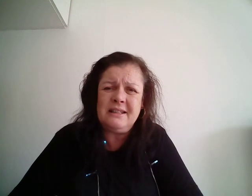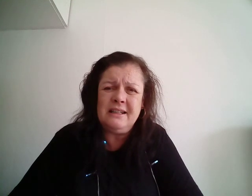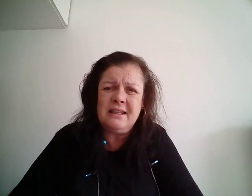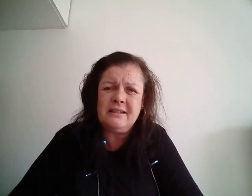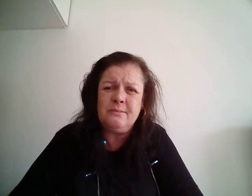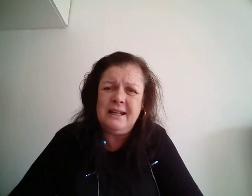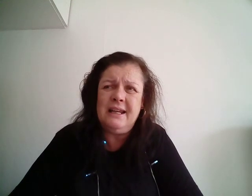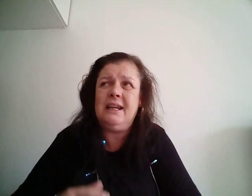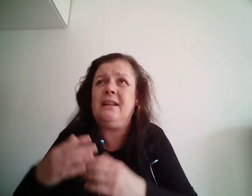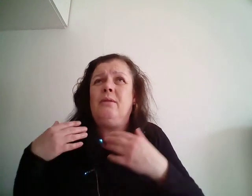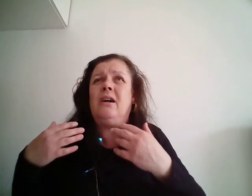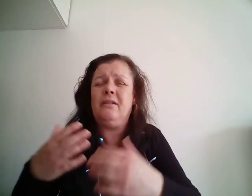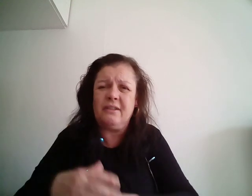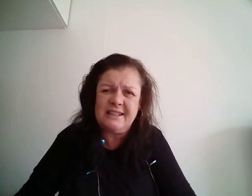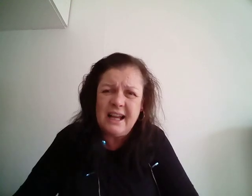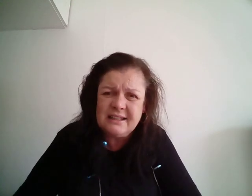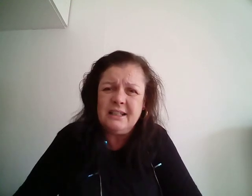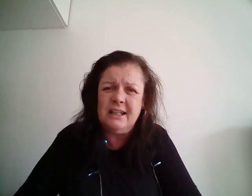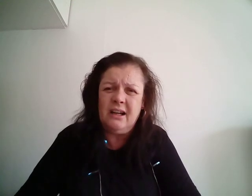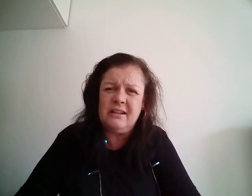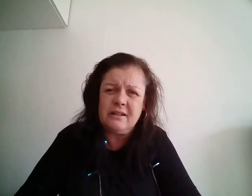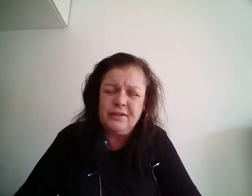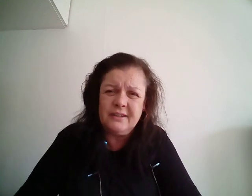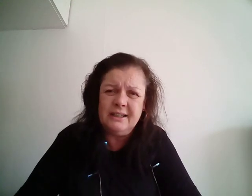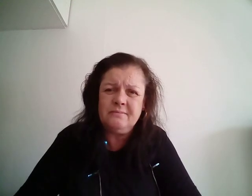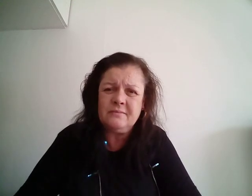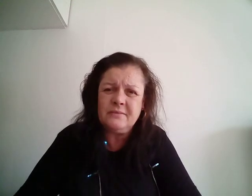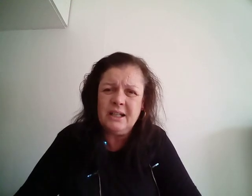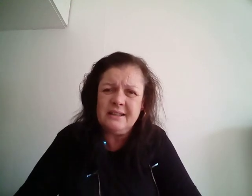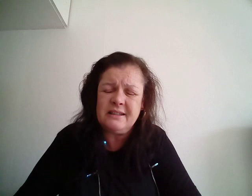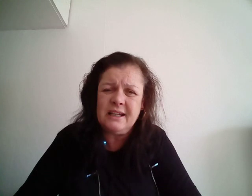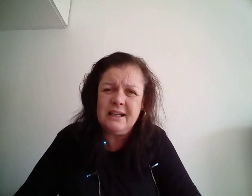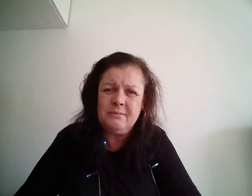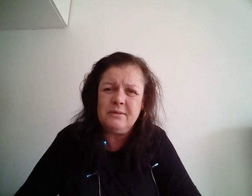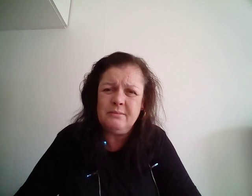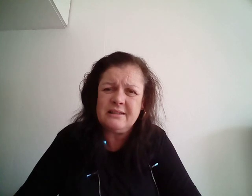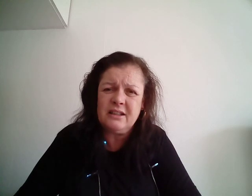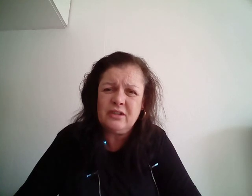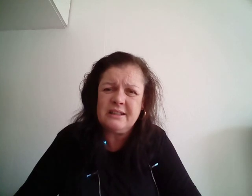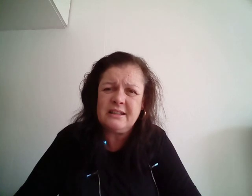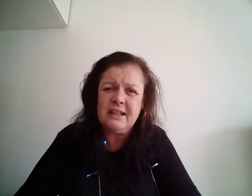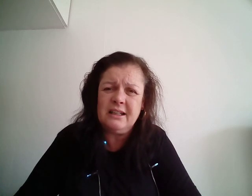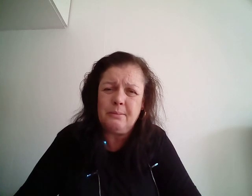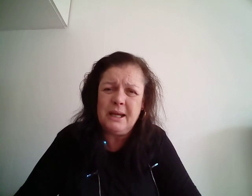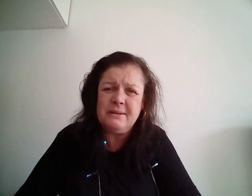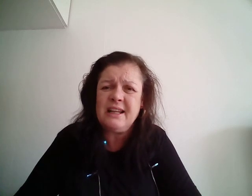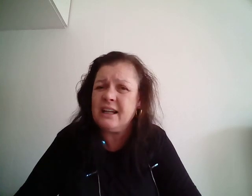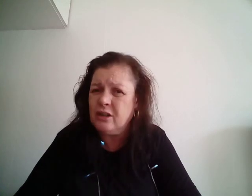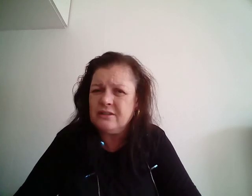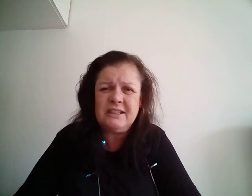is that many, there we are, very sadly, are suffering at this time, my delicious little babies, and